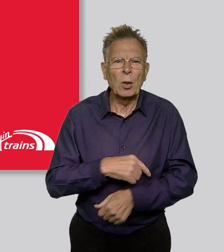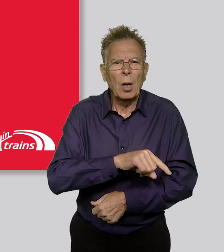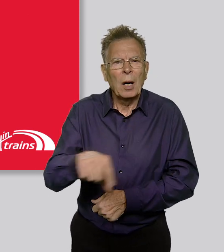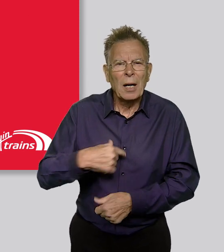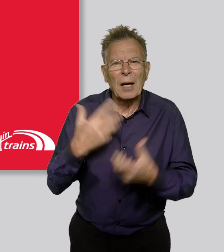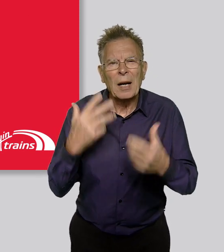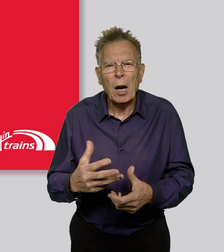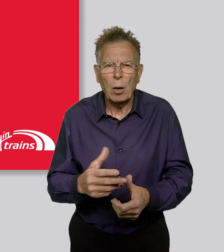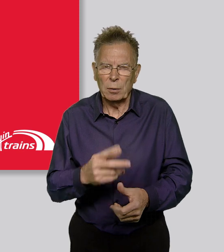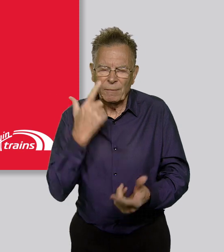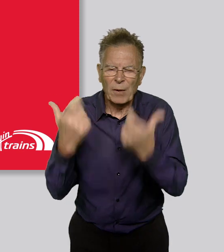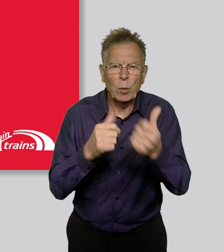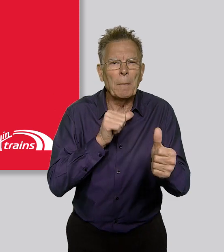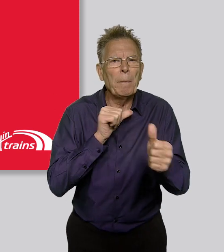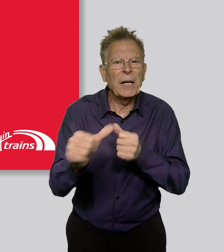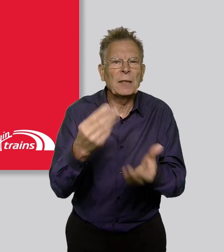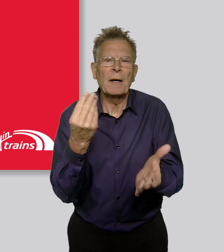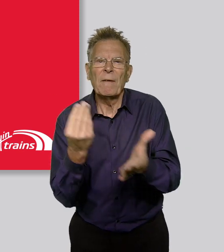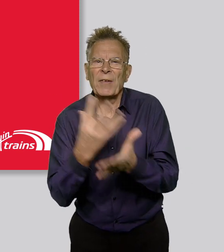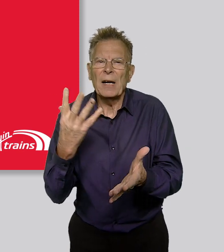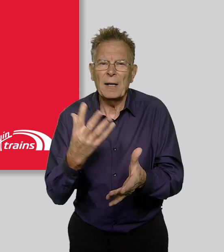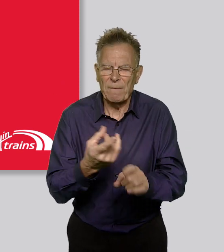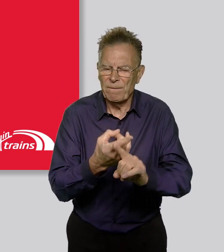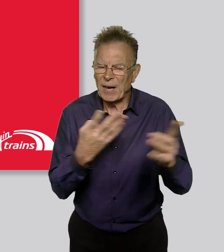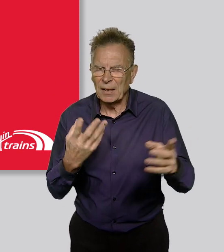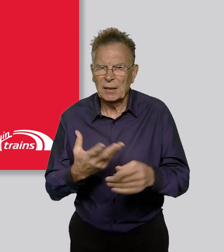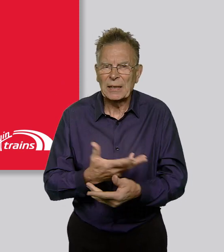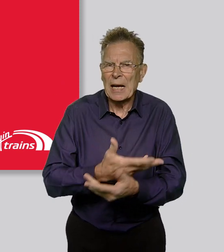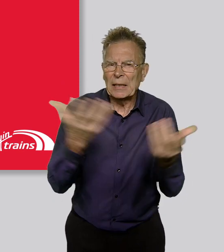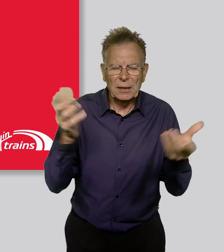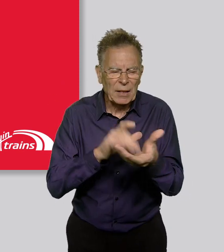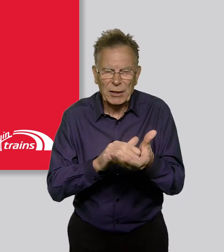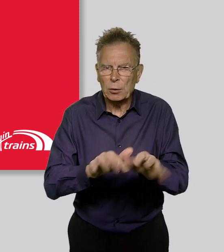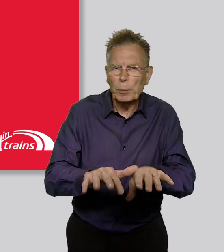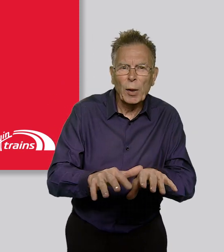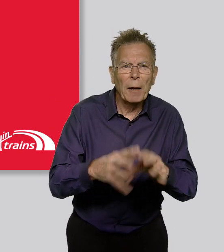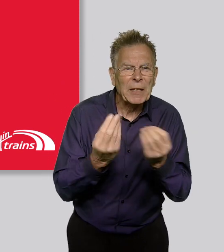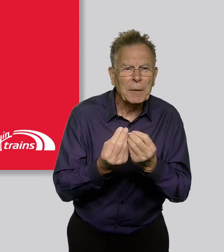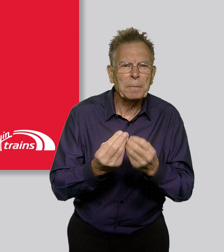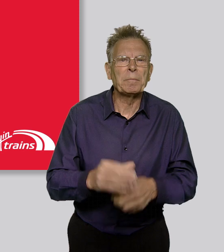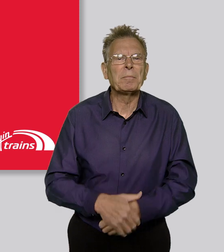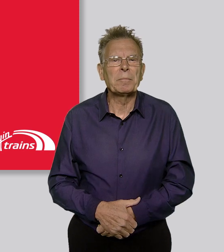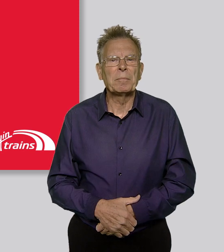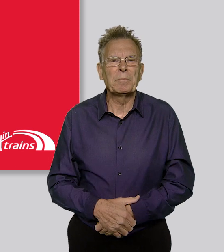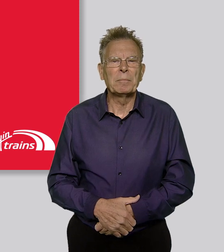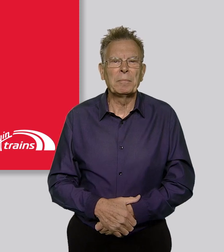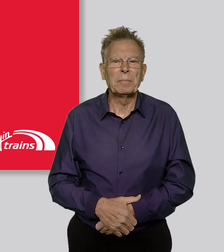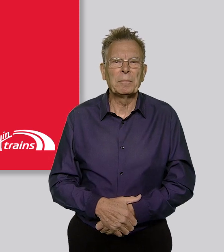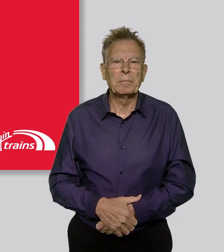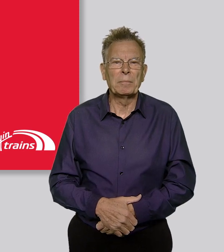booking experience. You can now find the best fares faster on any device.